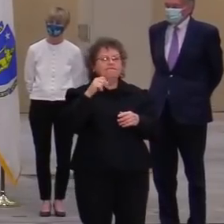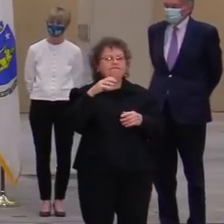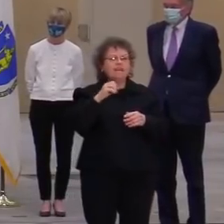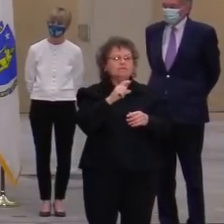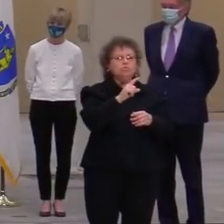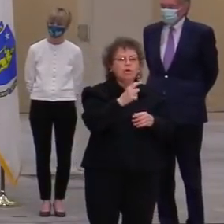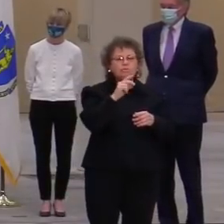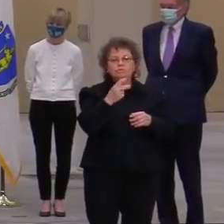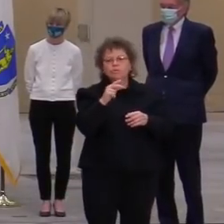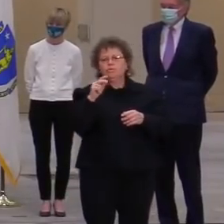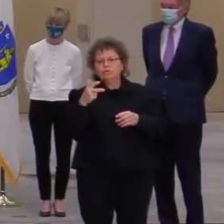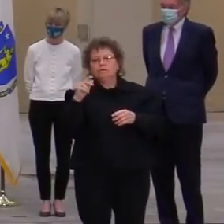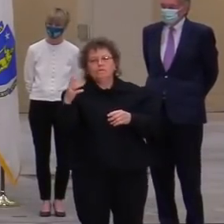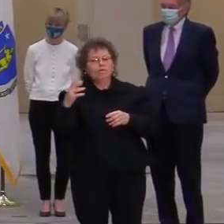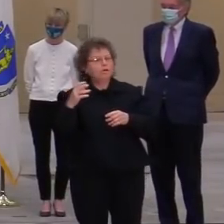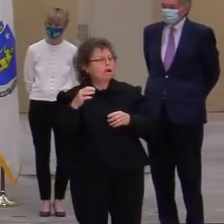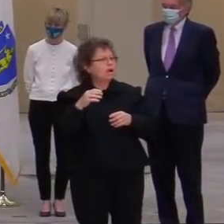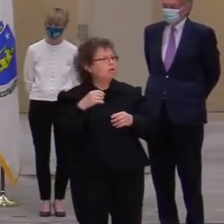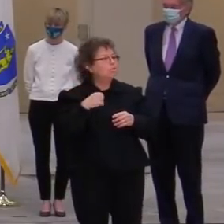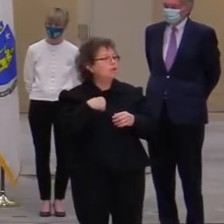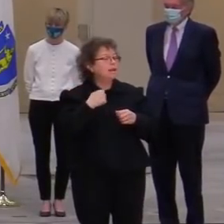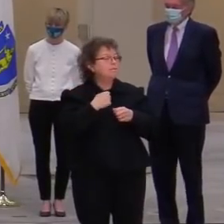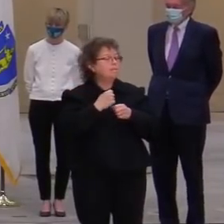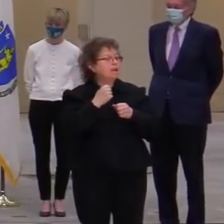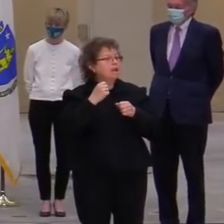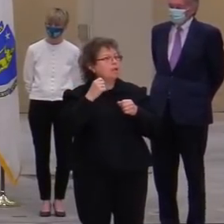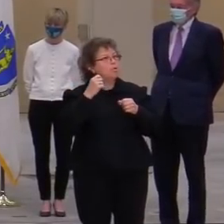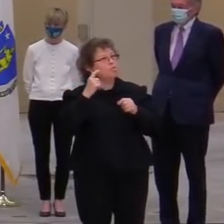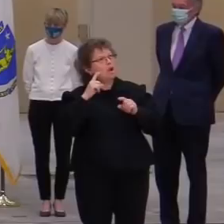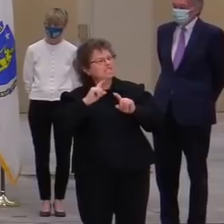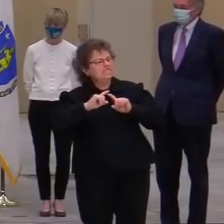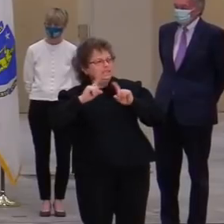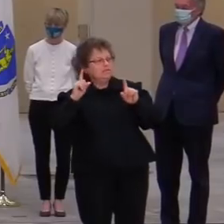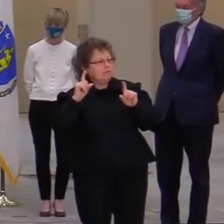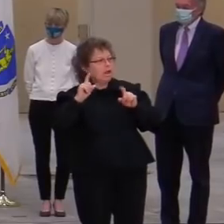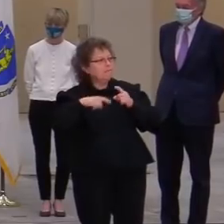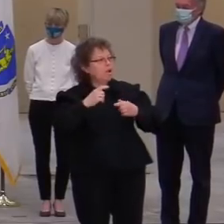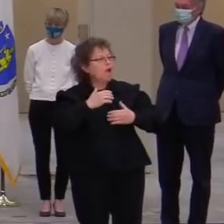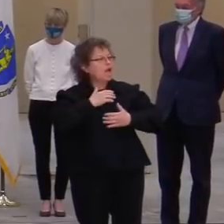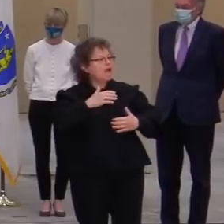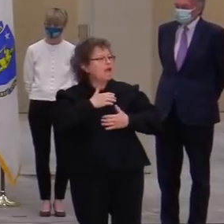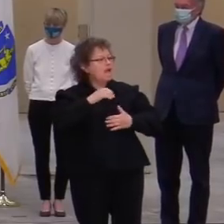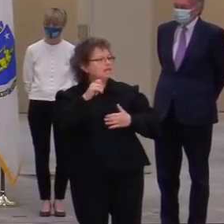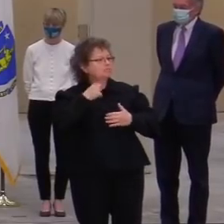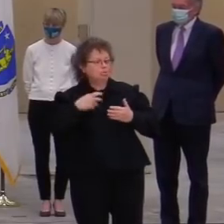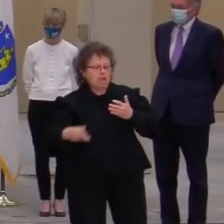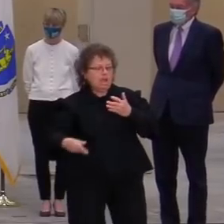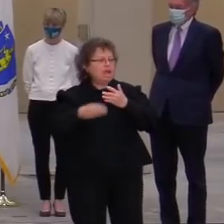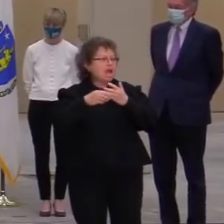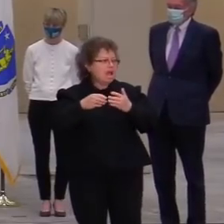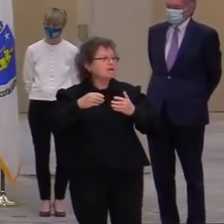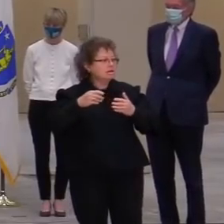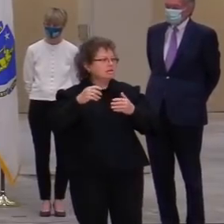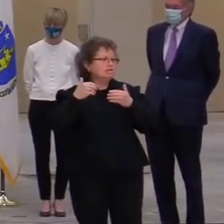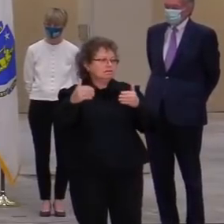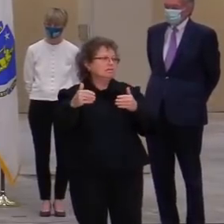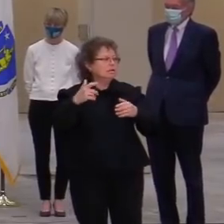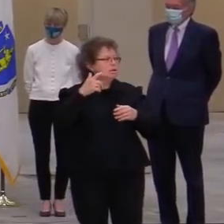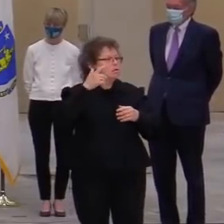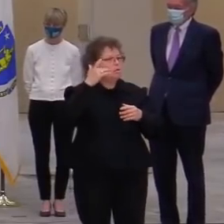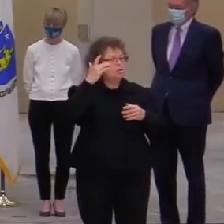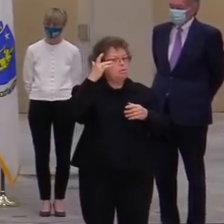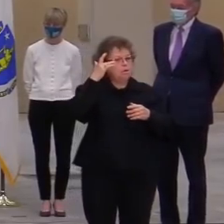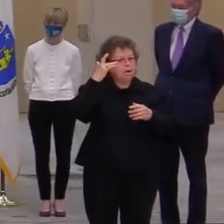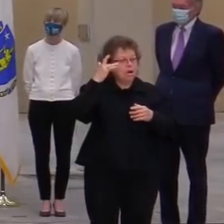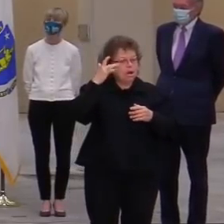we made to that was with asthma, and that was because of the overwhelming evidence associated with environmental justice